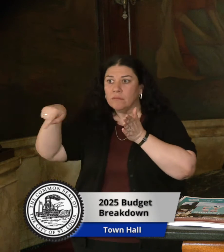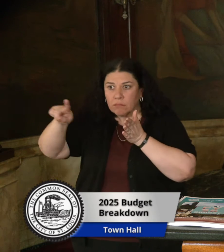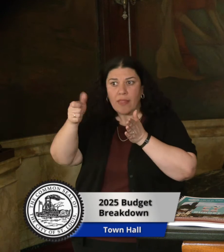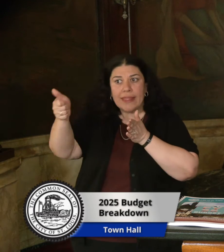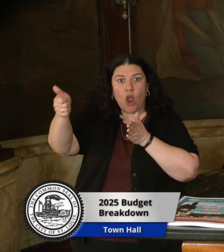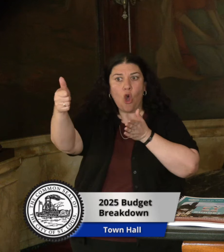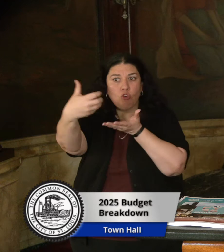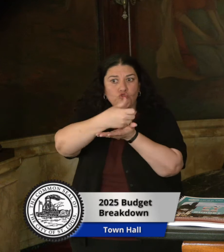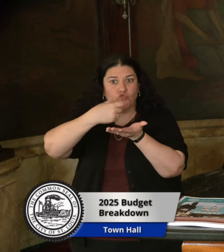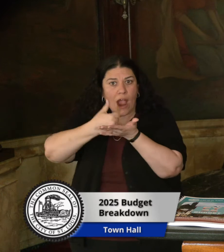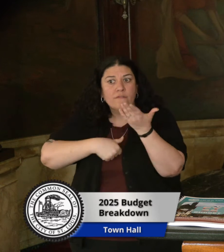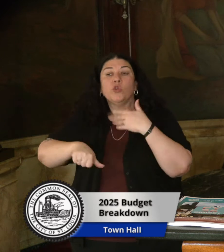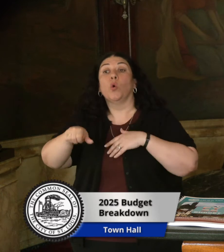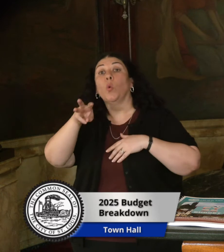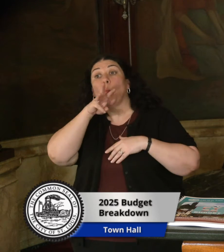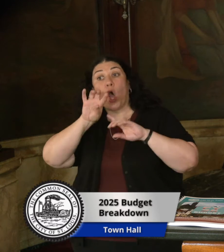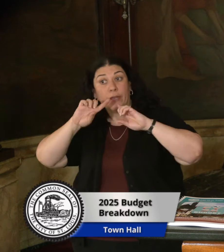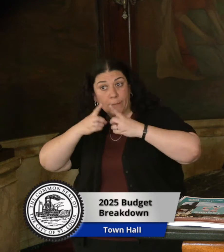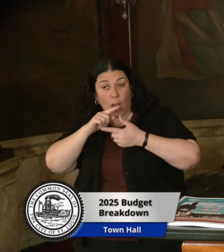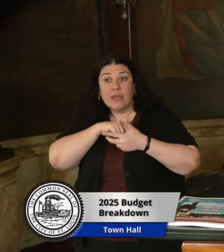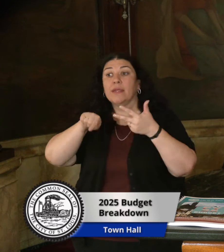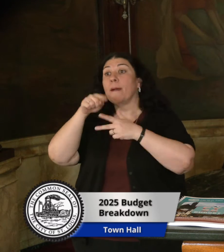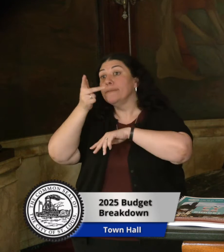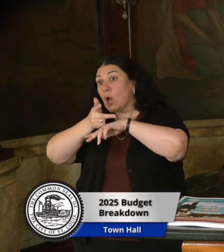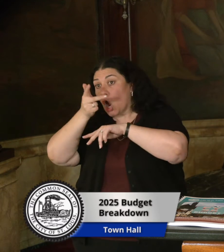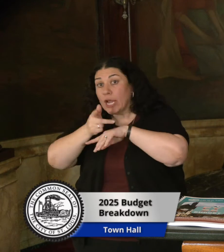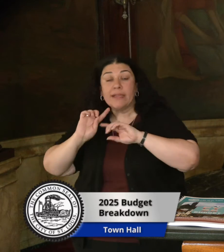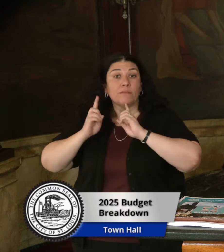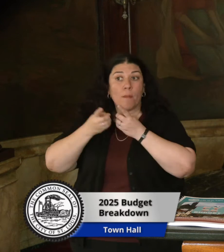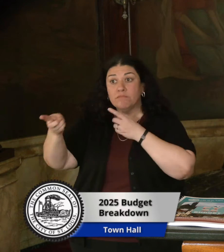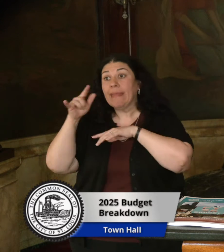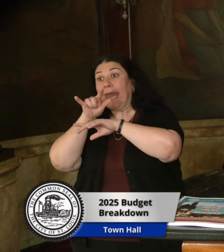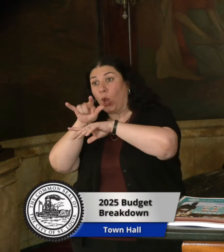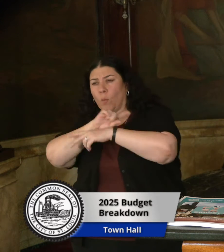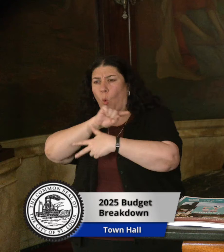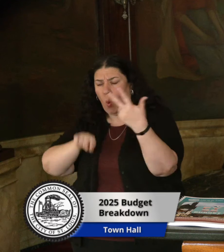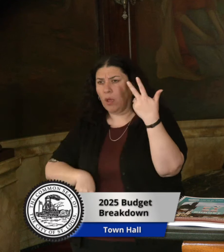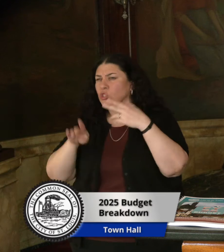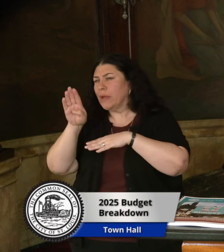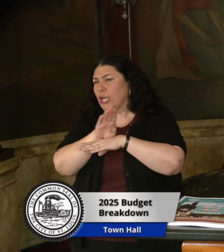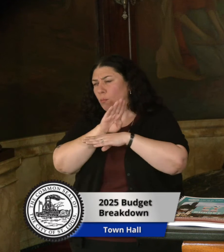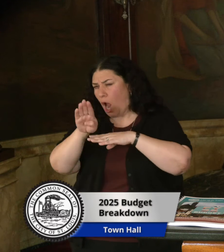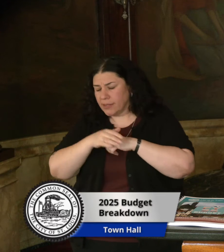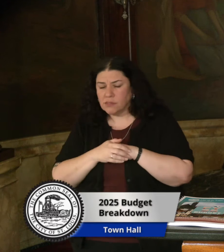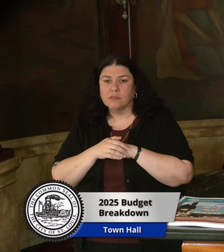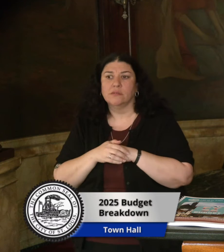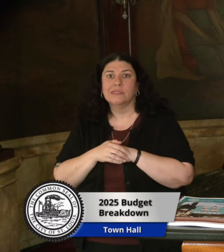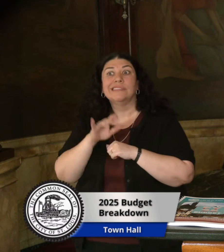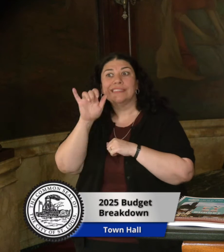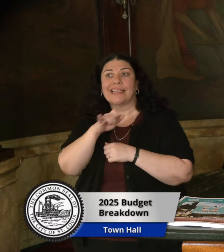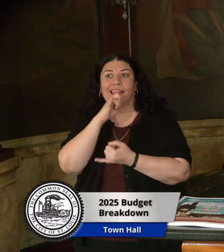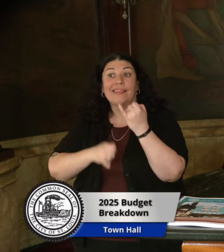own revenues, like the city's water division, the parking division, and the airport. Enterprise funds make up the